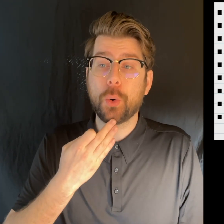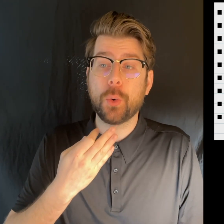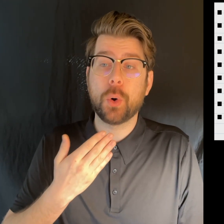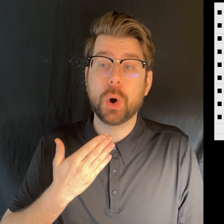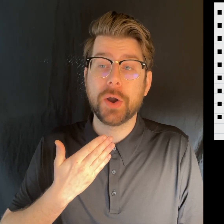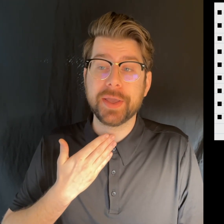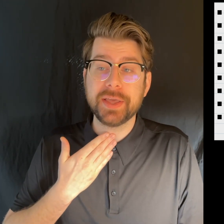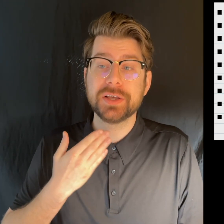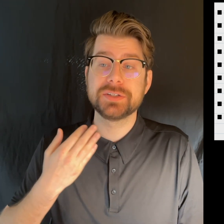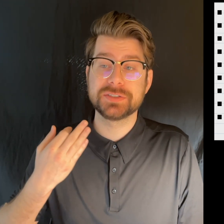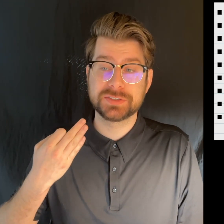hoist,